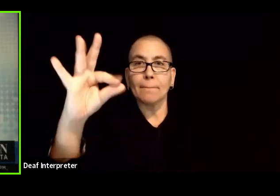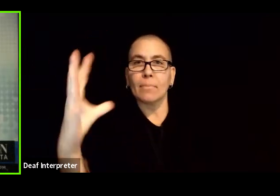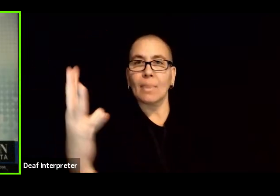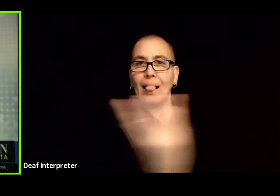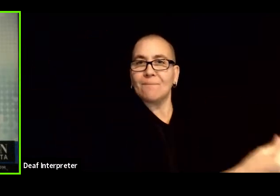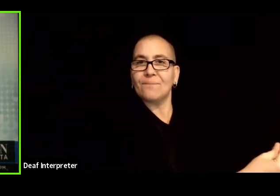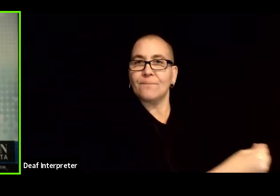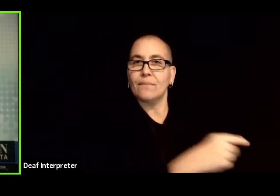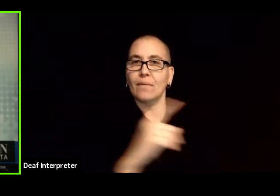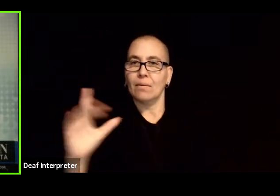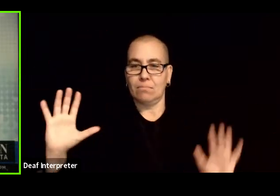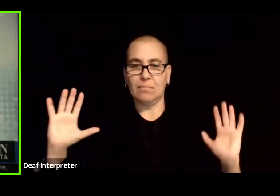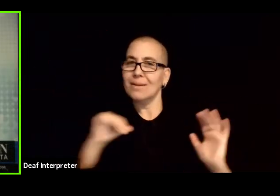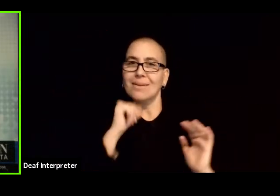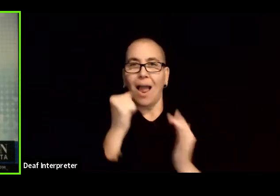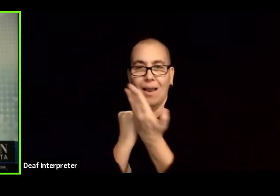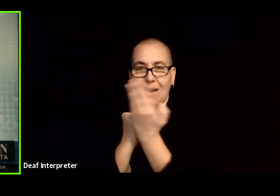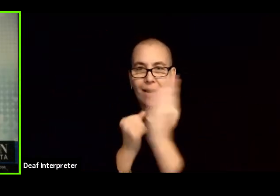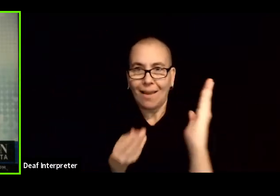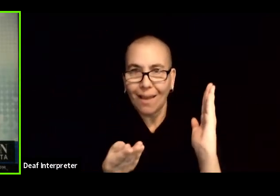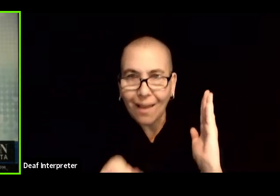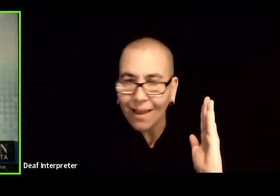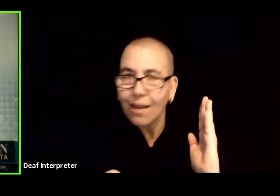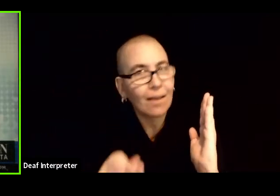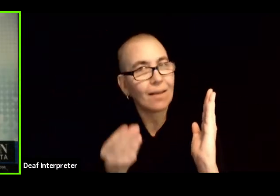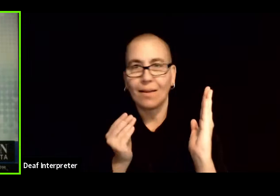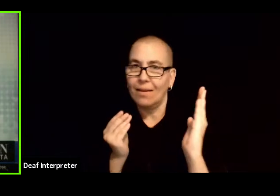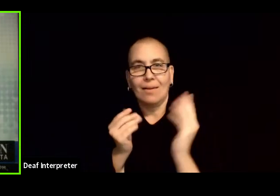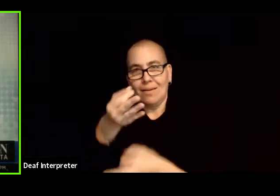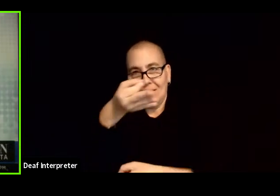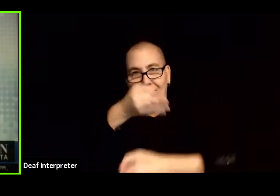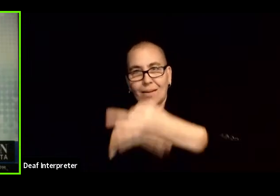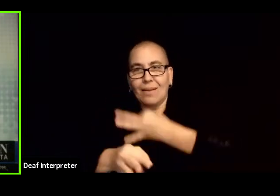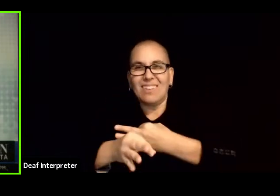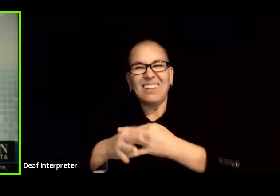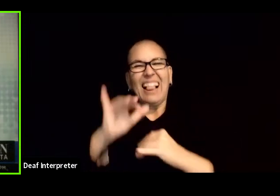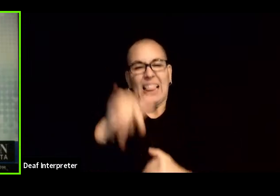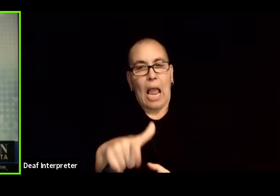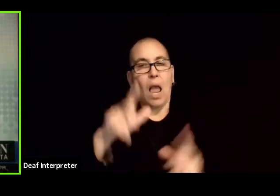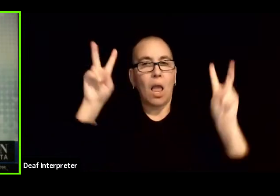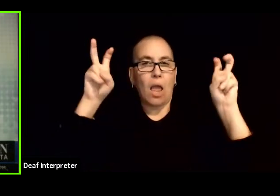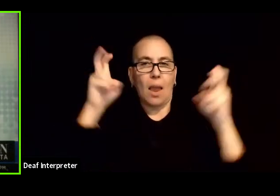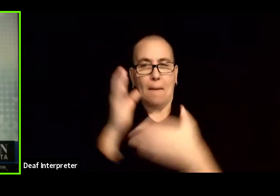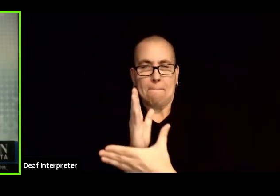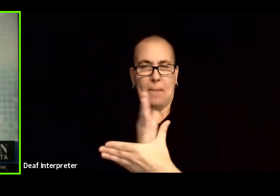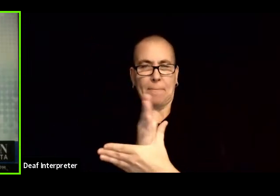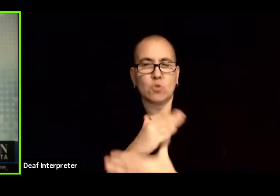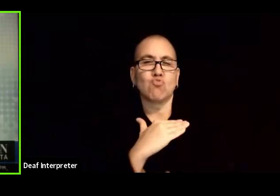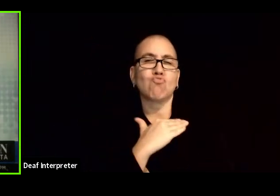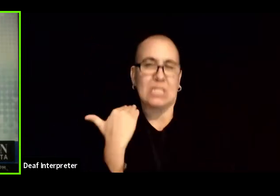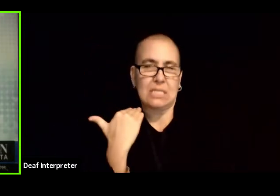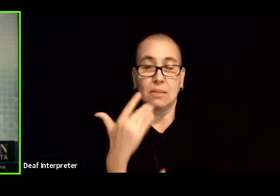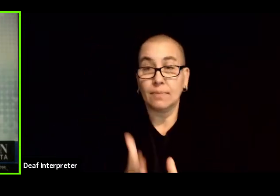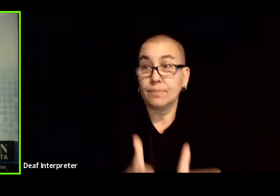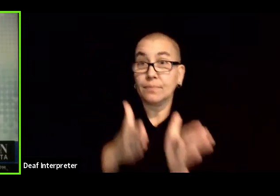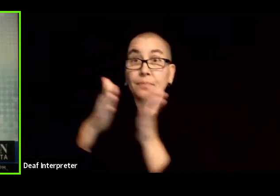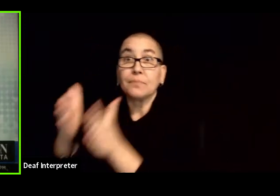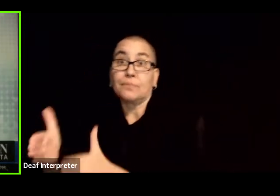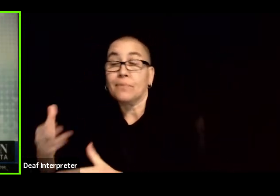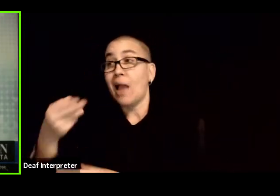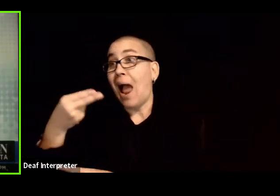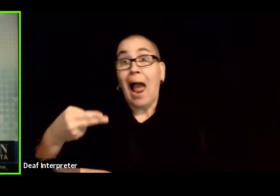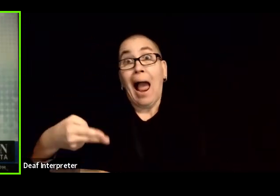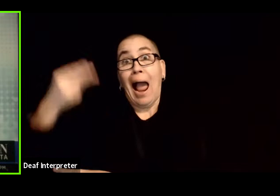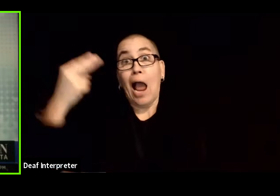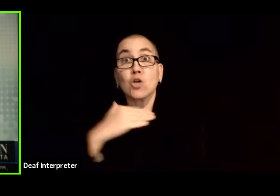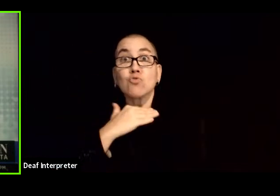would be considered, moderate risk. And then high-risk activities are obviously identified as